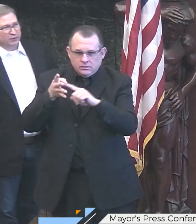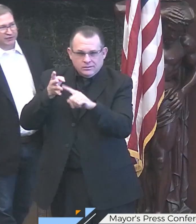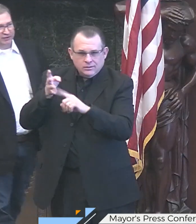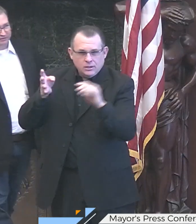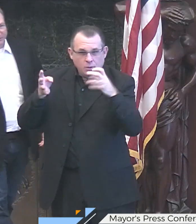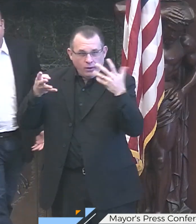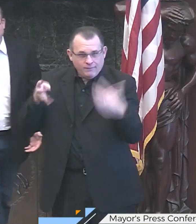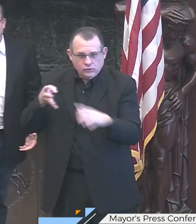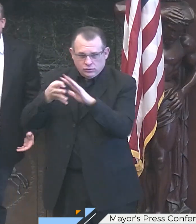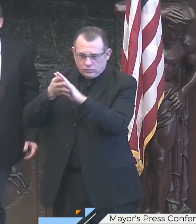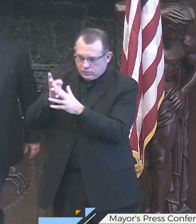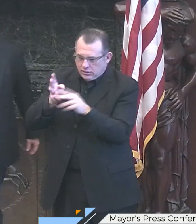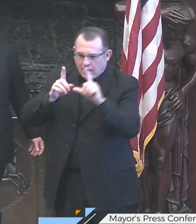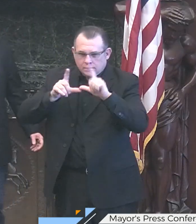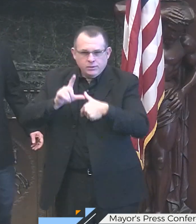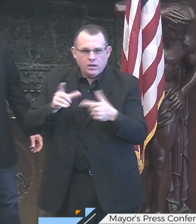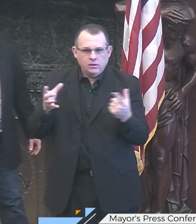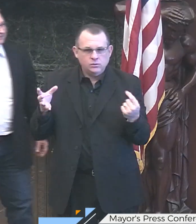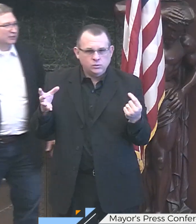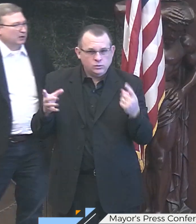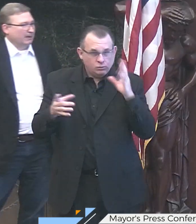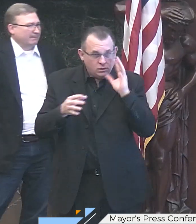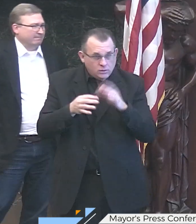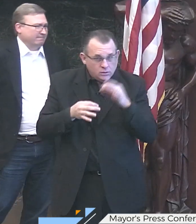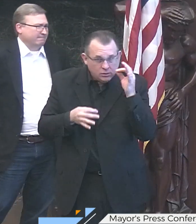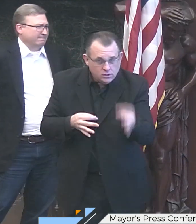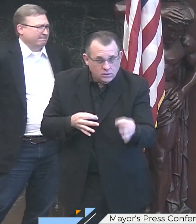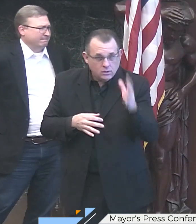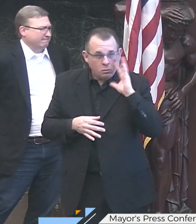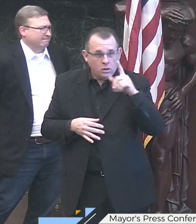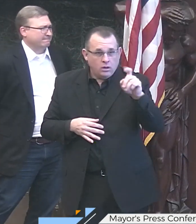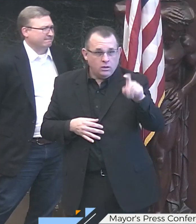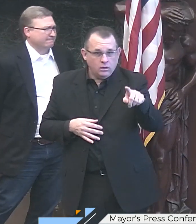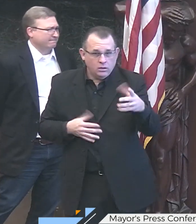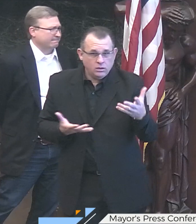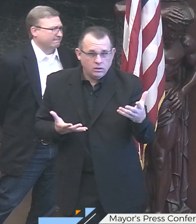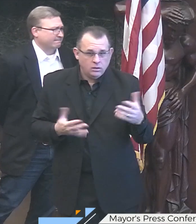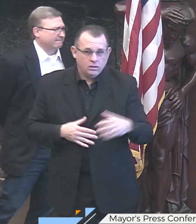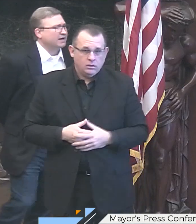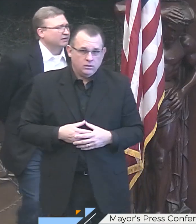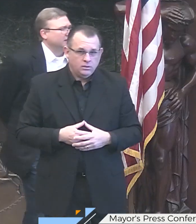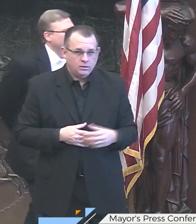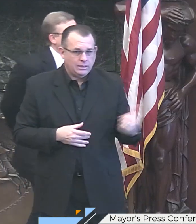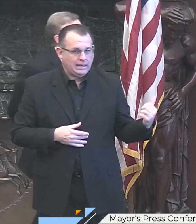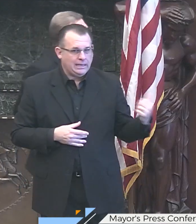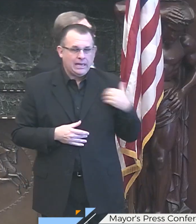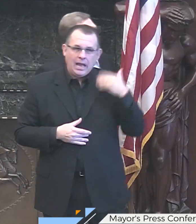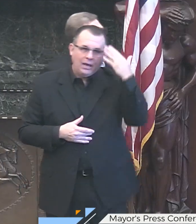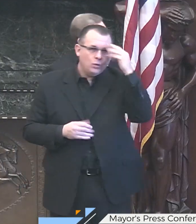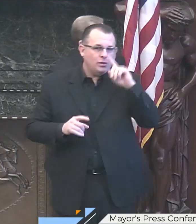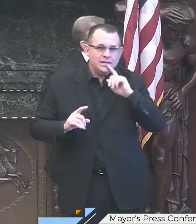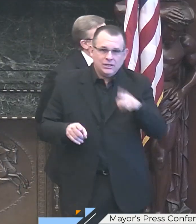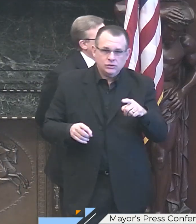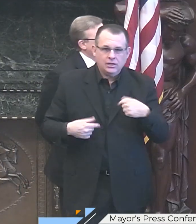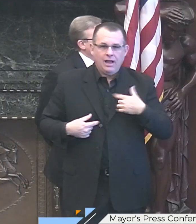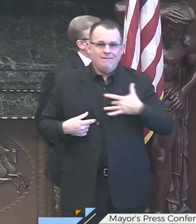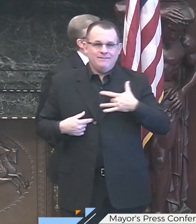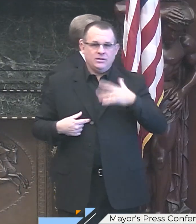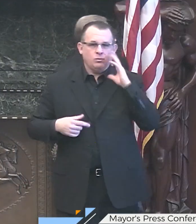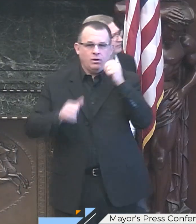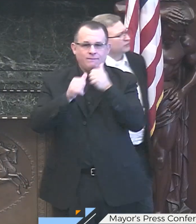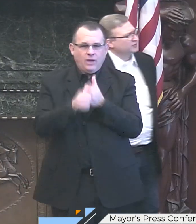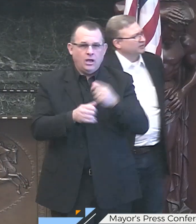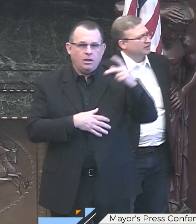This is the first we've had that question. I don't know, but I assume we'll follow some of the similar regulations of the Parking Authority. And